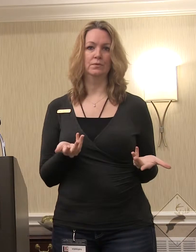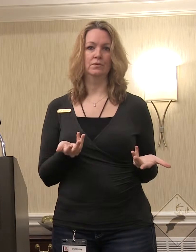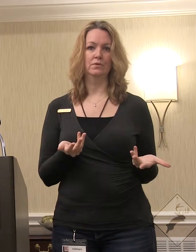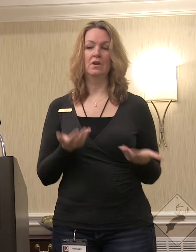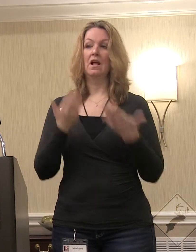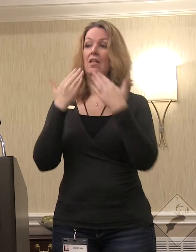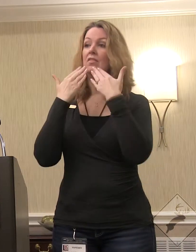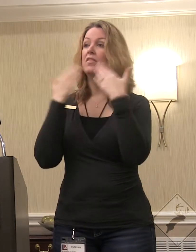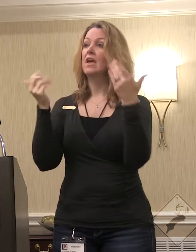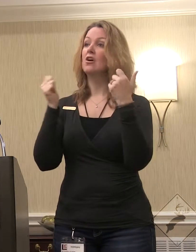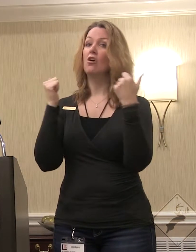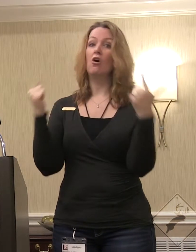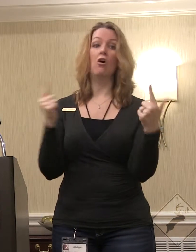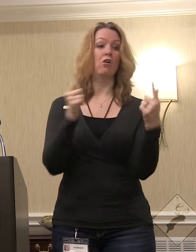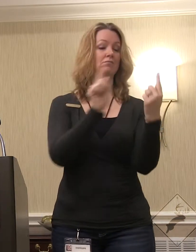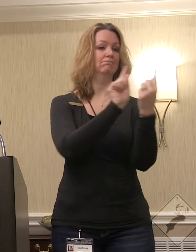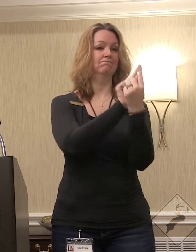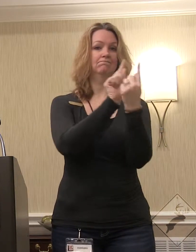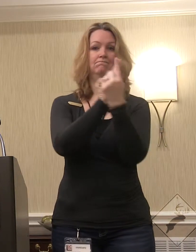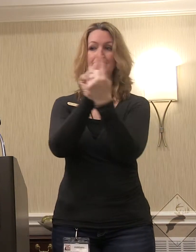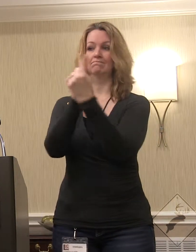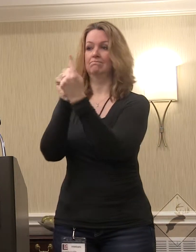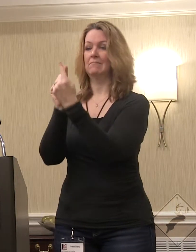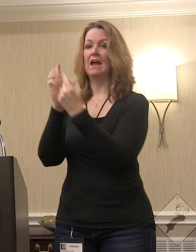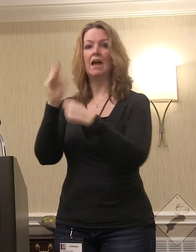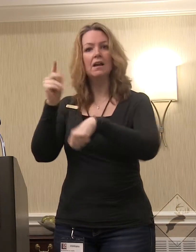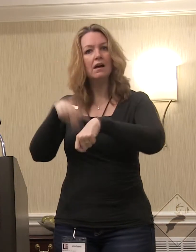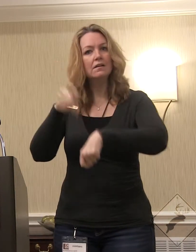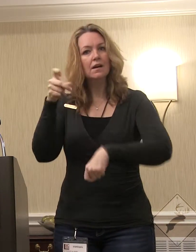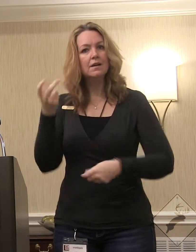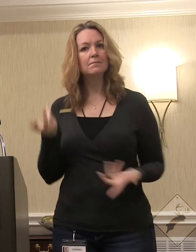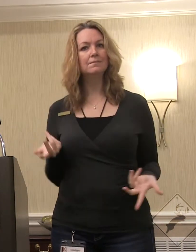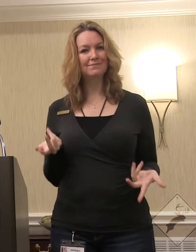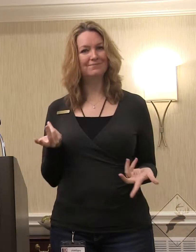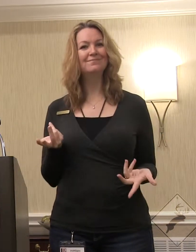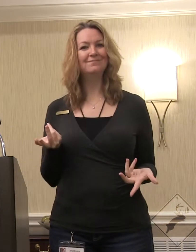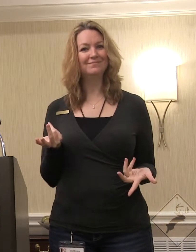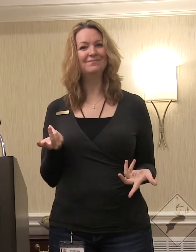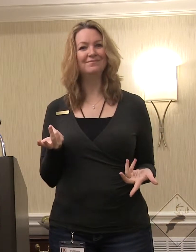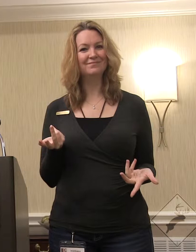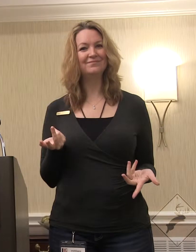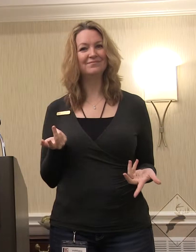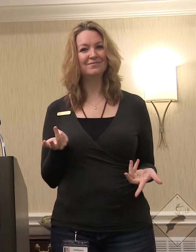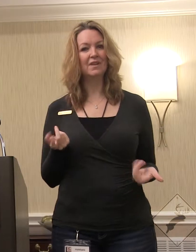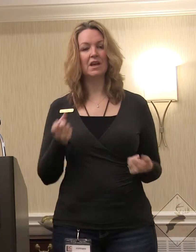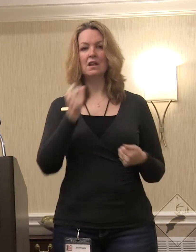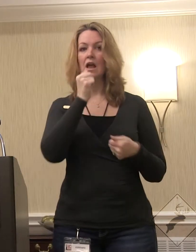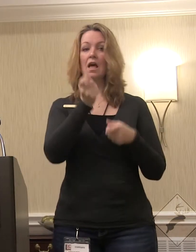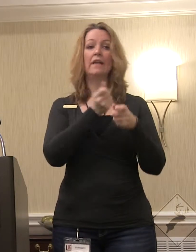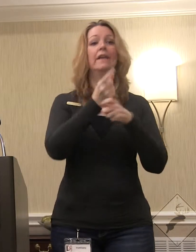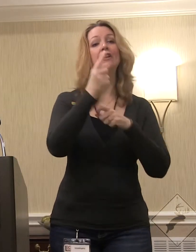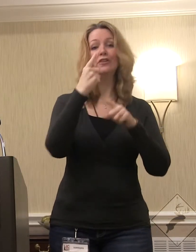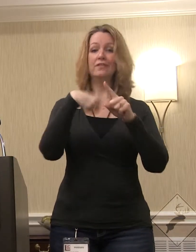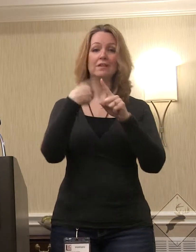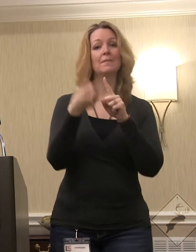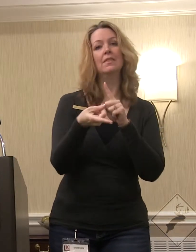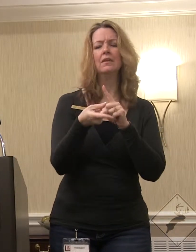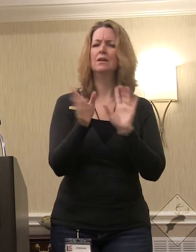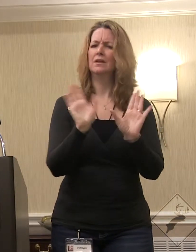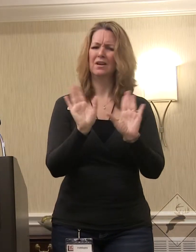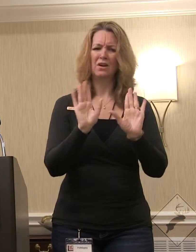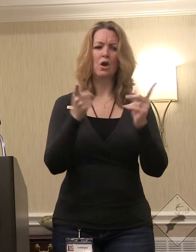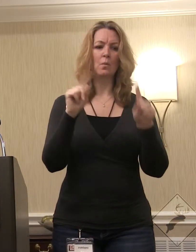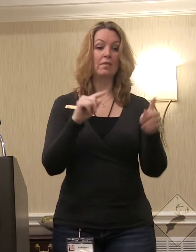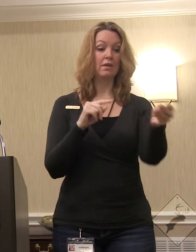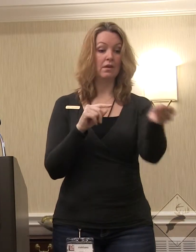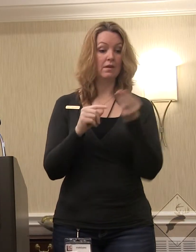Thank everyone personally and timely. It's not next year or next month when you want to thank them. It's when they